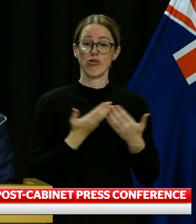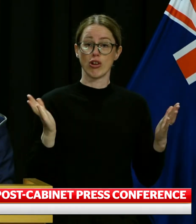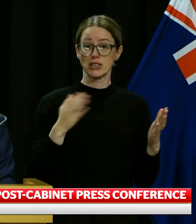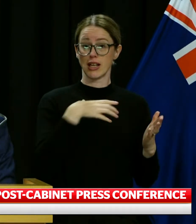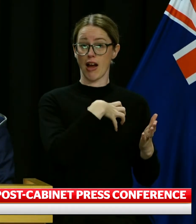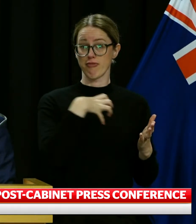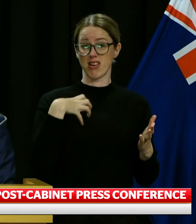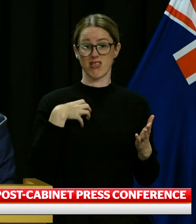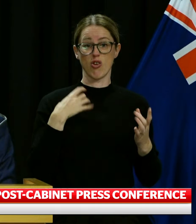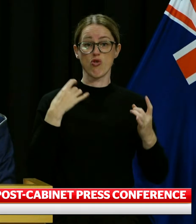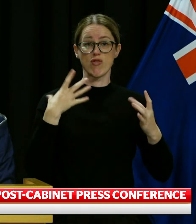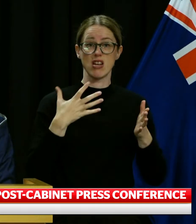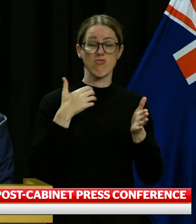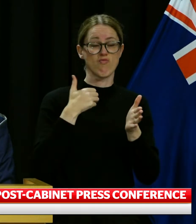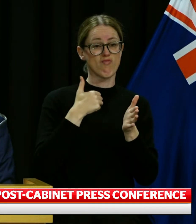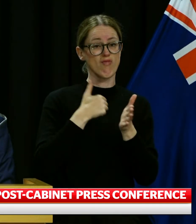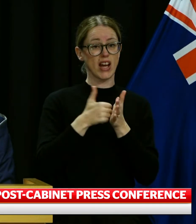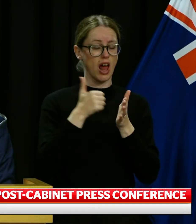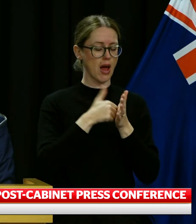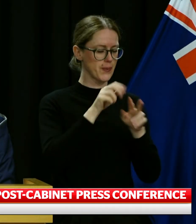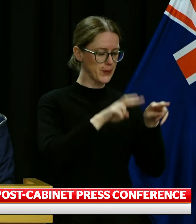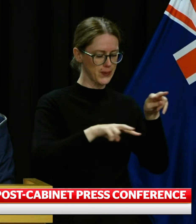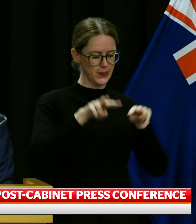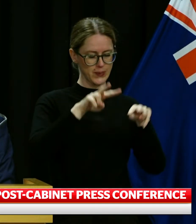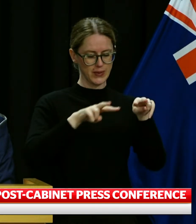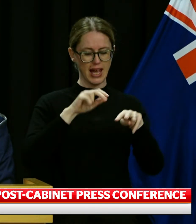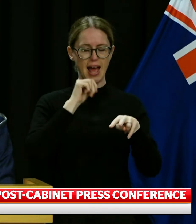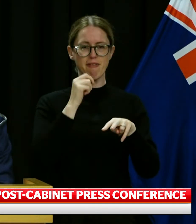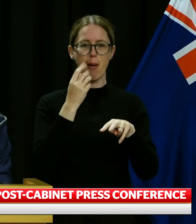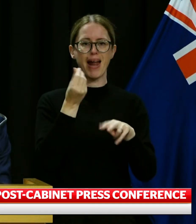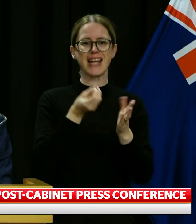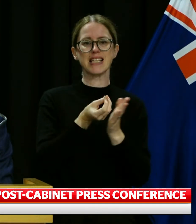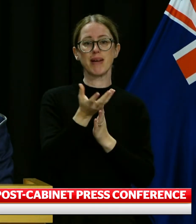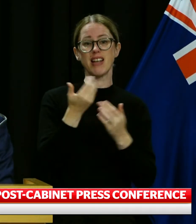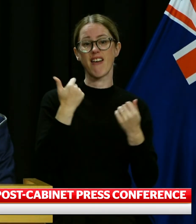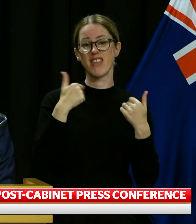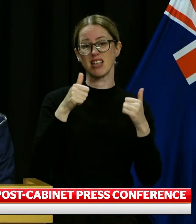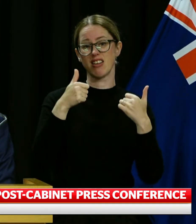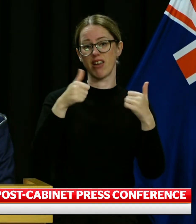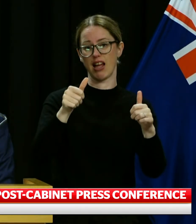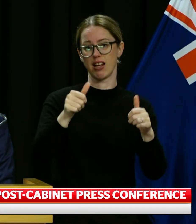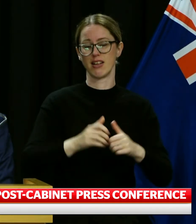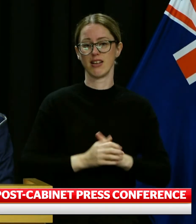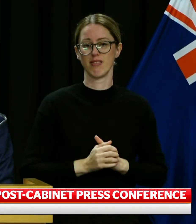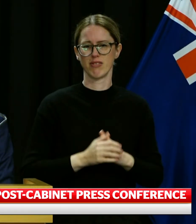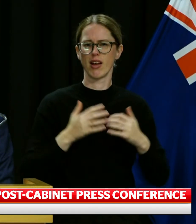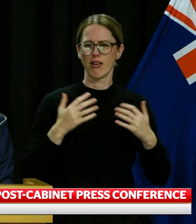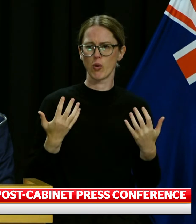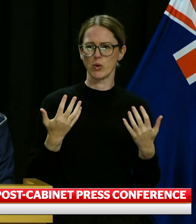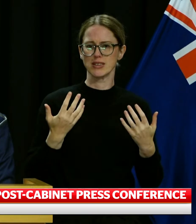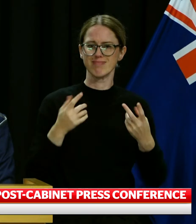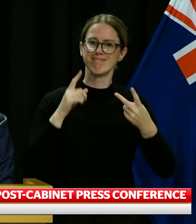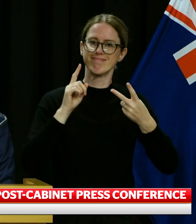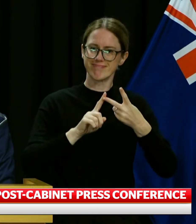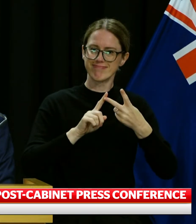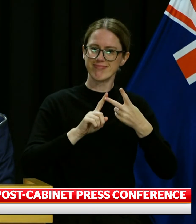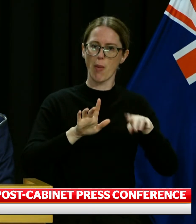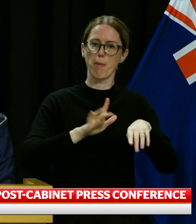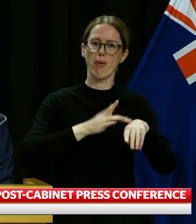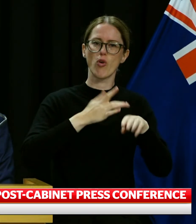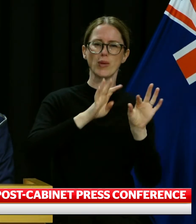spending, there is regular evaluation of the effectiveness of the spend of money, in addition to the fact that we clearly have performance measures that